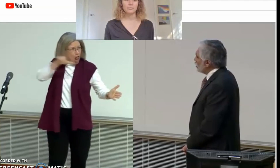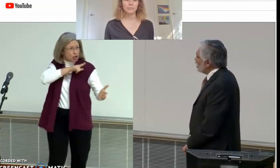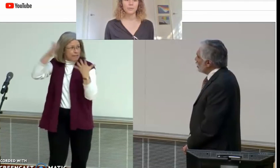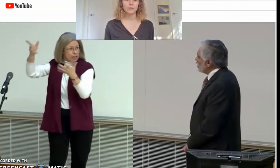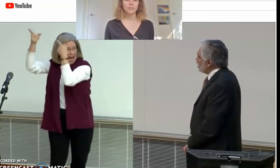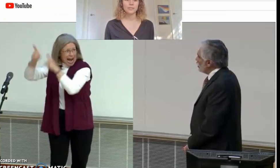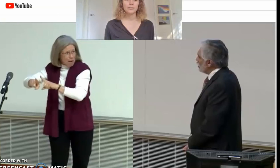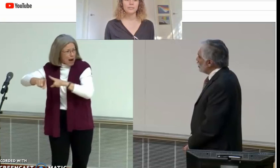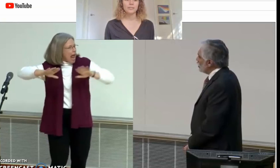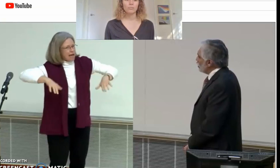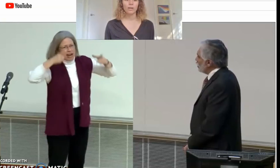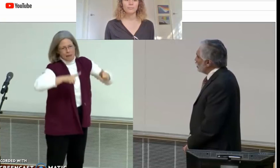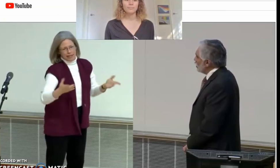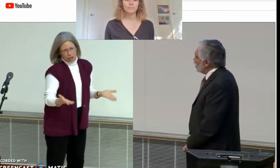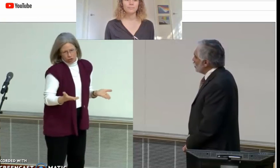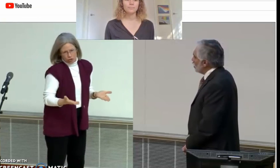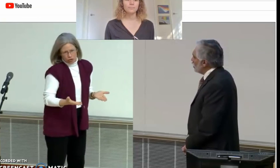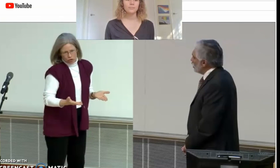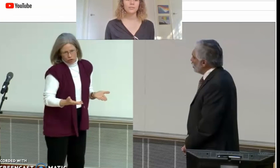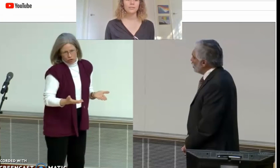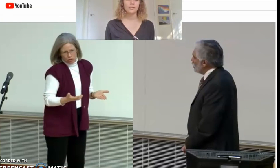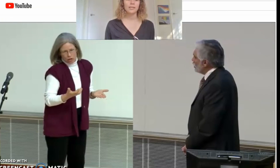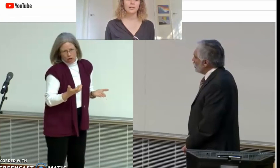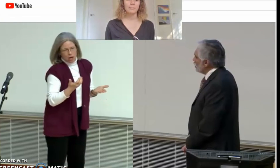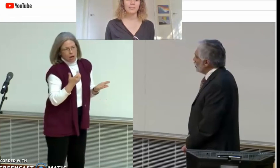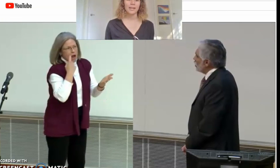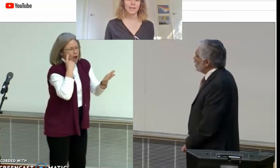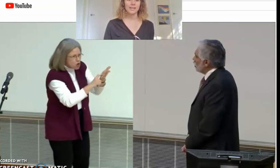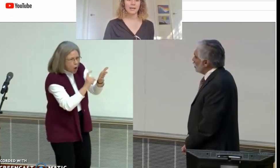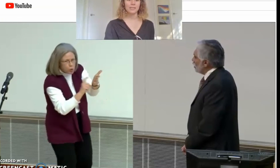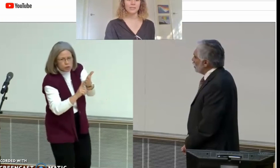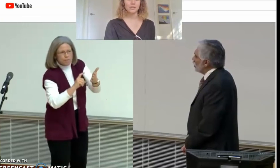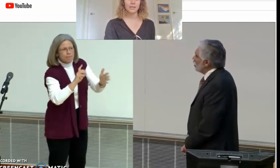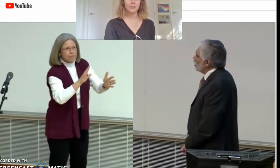before as well. And I'm happy that it hasn't happened here yet.